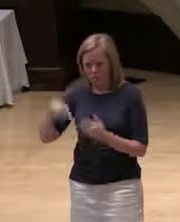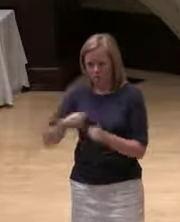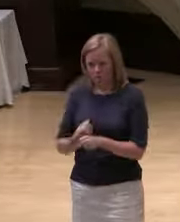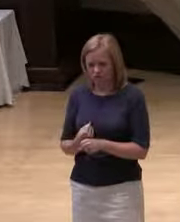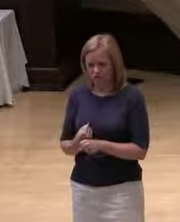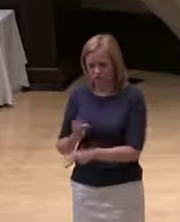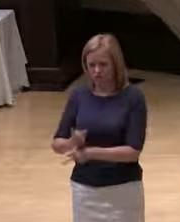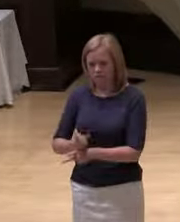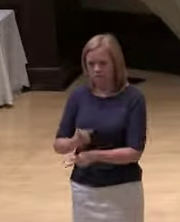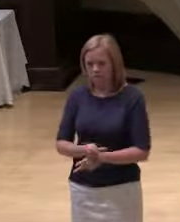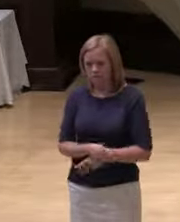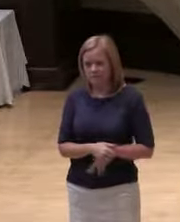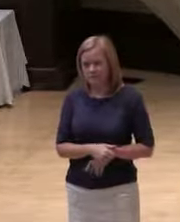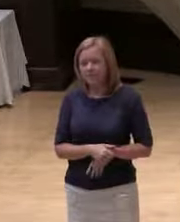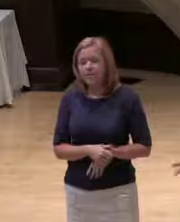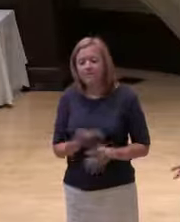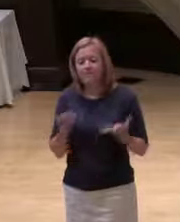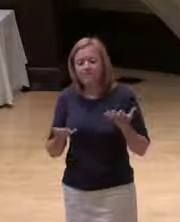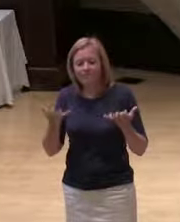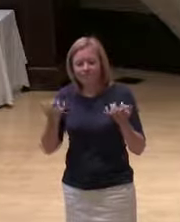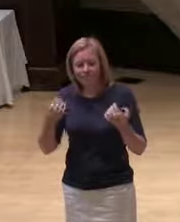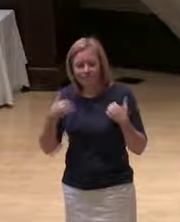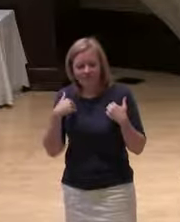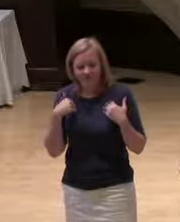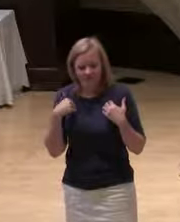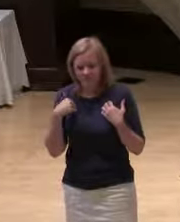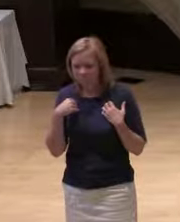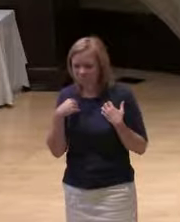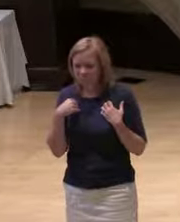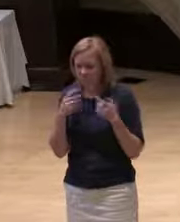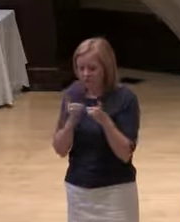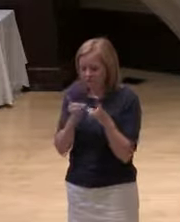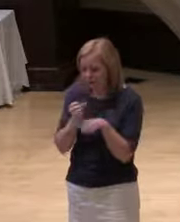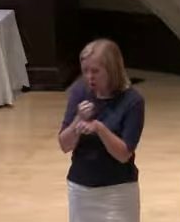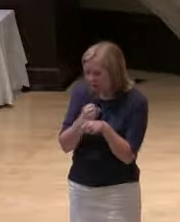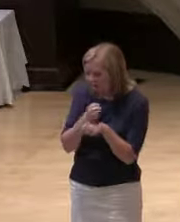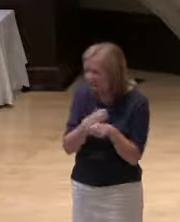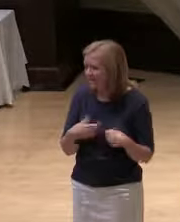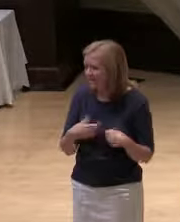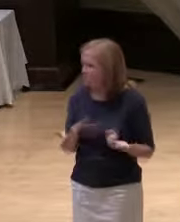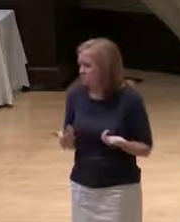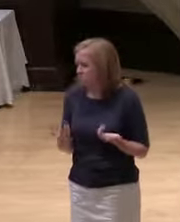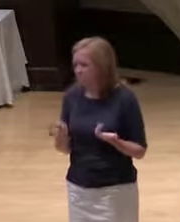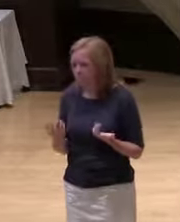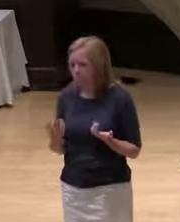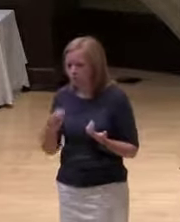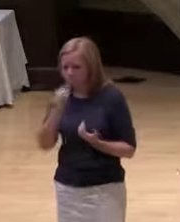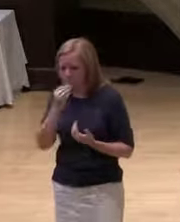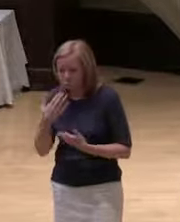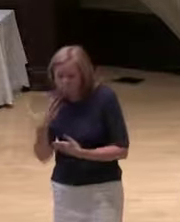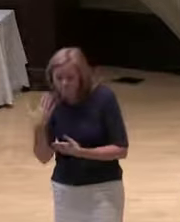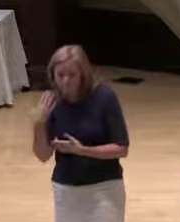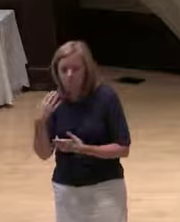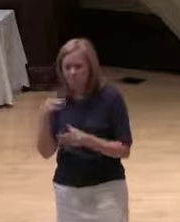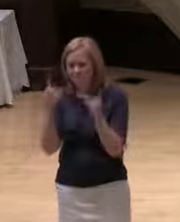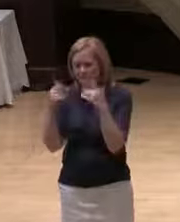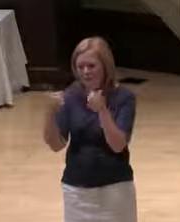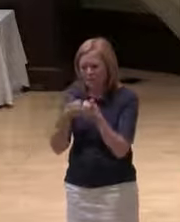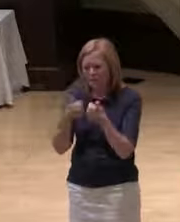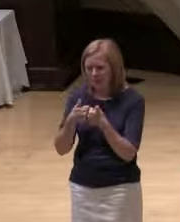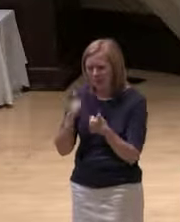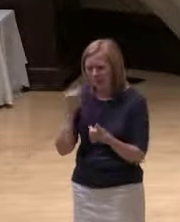sure. Or maybe you want to have just dessert and coffee, or a brunch, or a volleyball game in